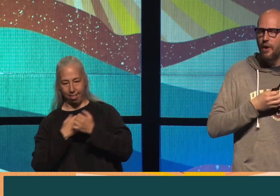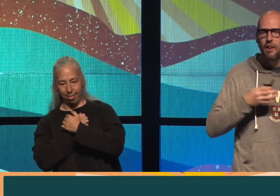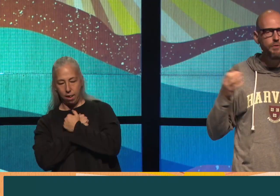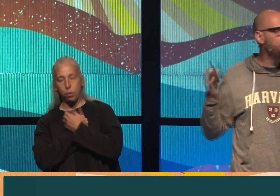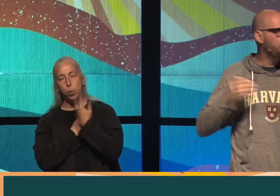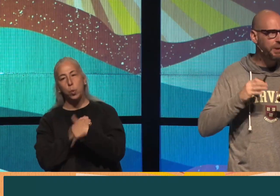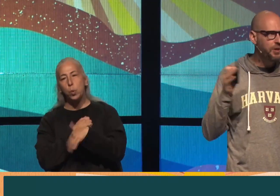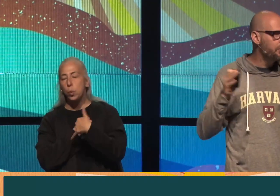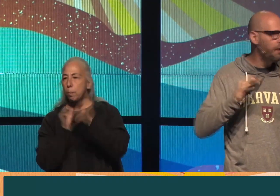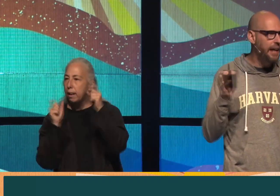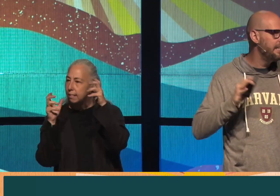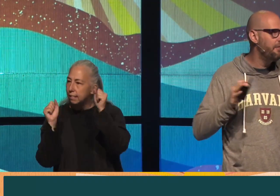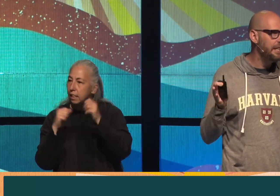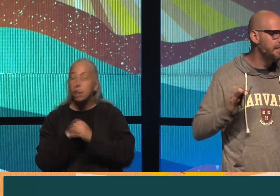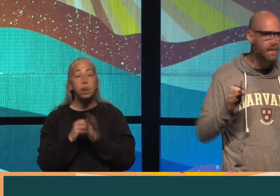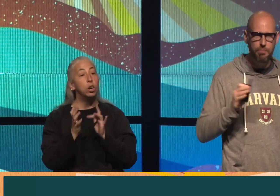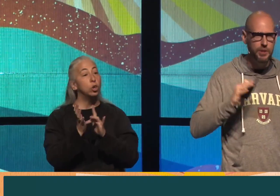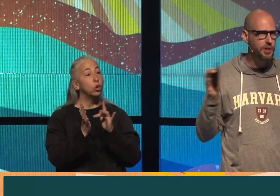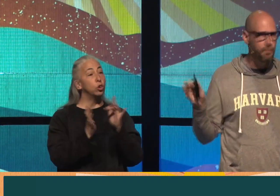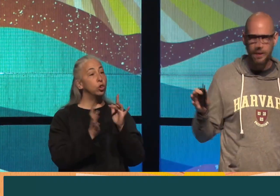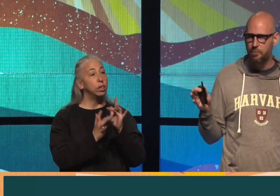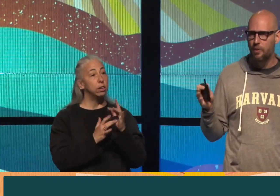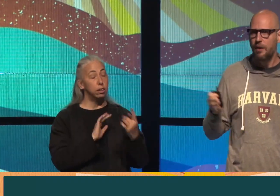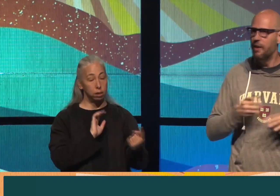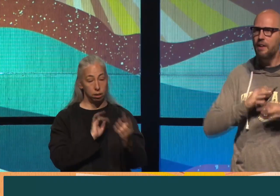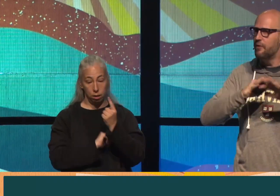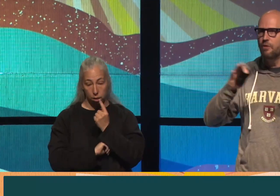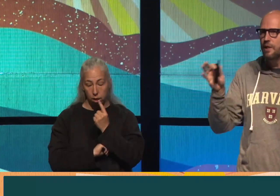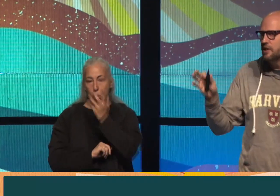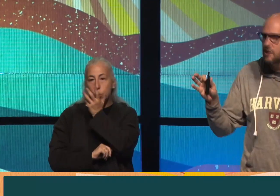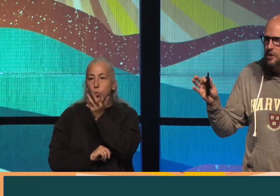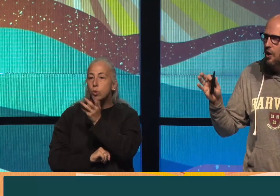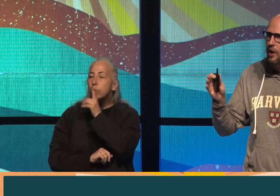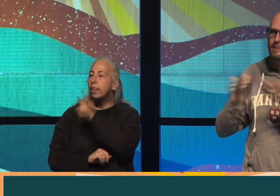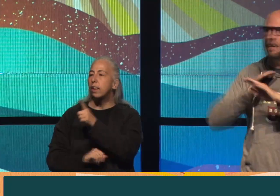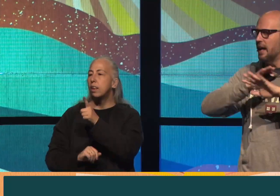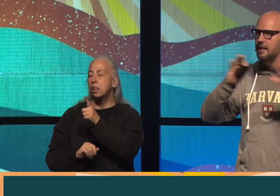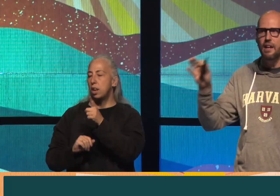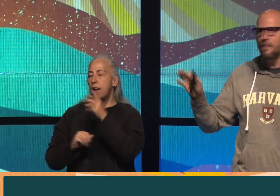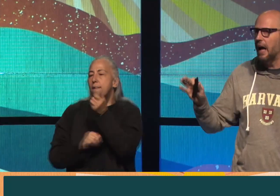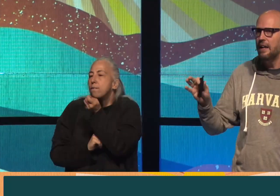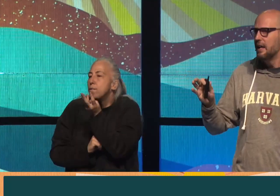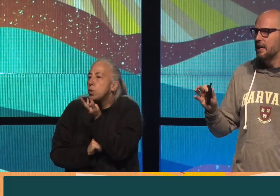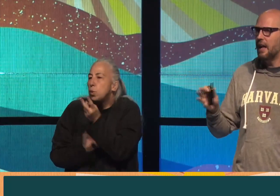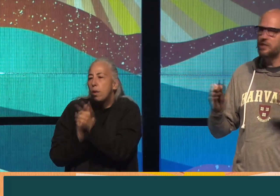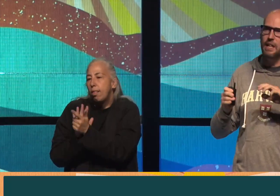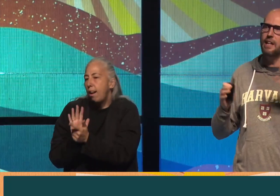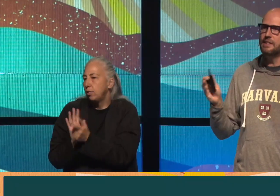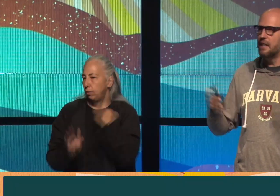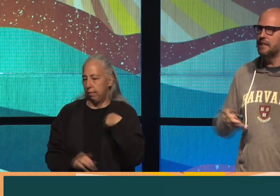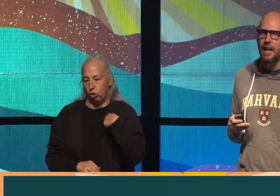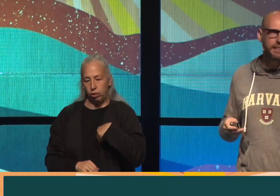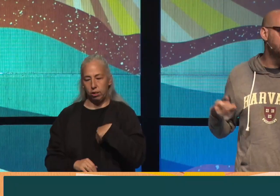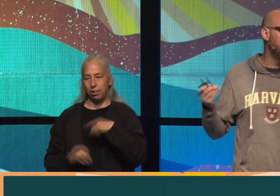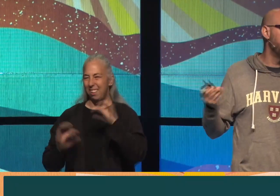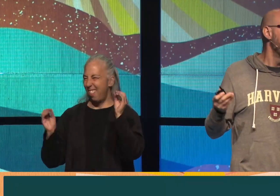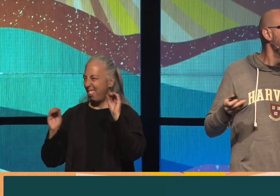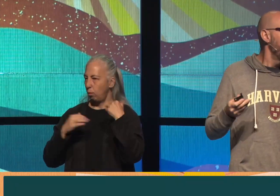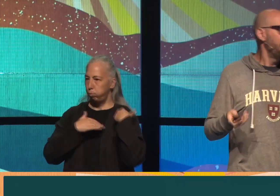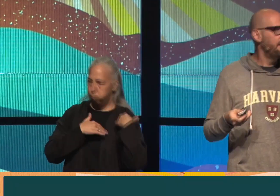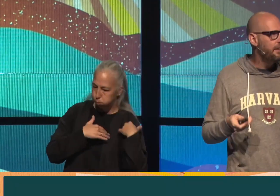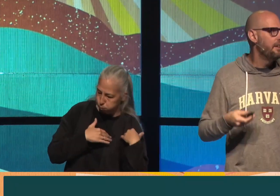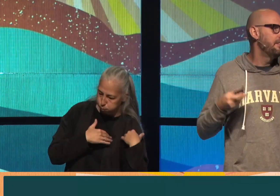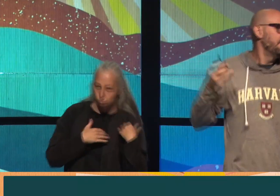me, very few spiritual activities that he puts on people, very few religious laws, and none of that. He actually kind of says, hey,